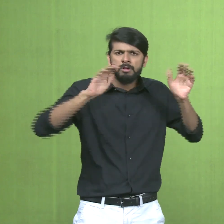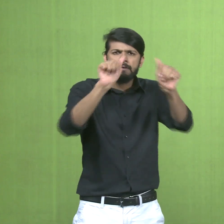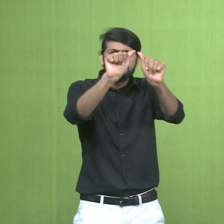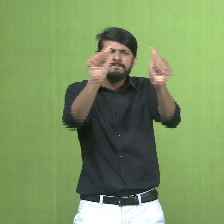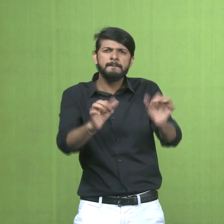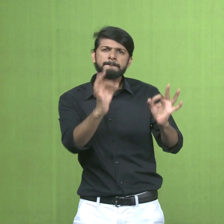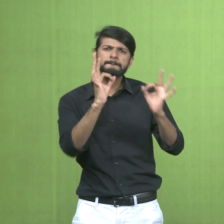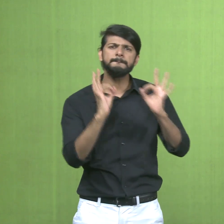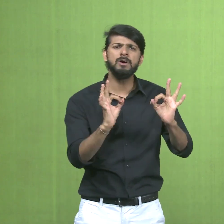with